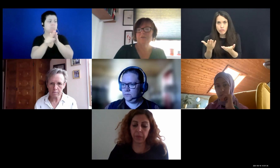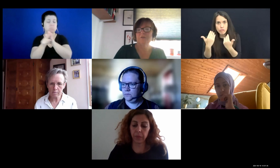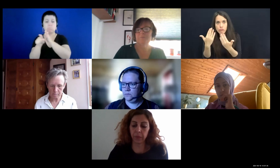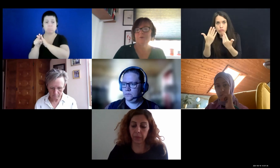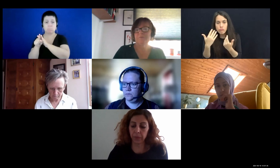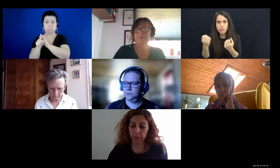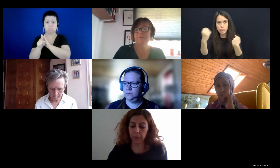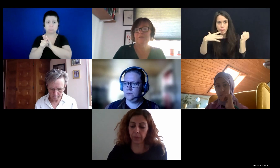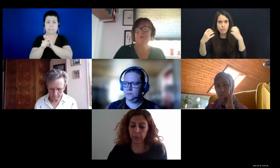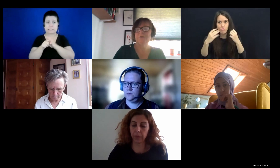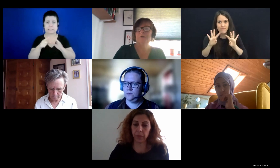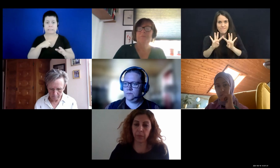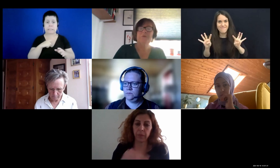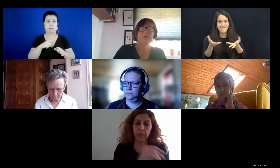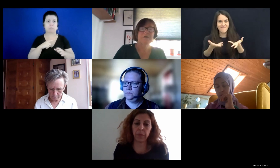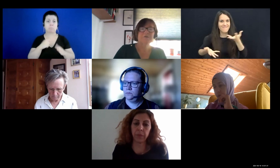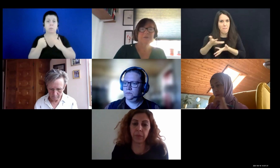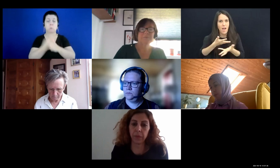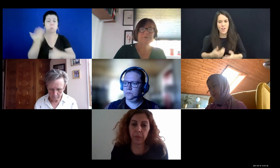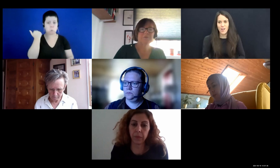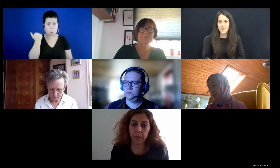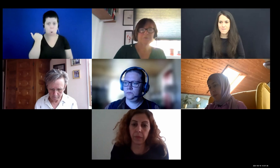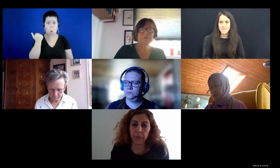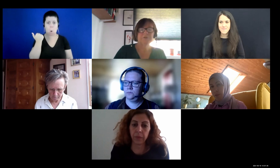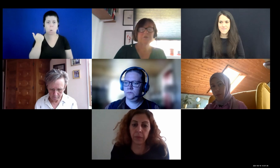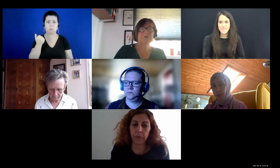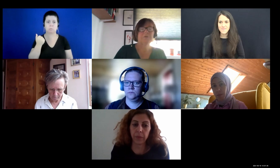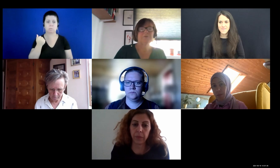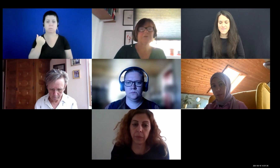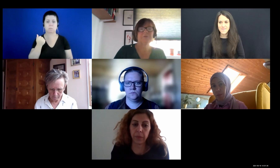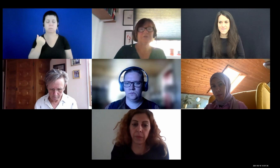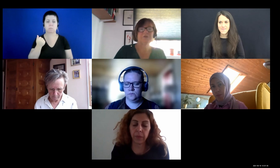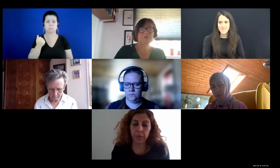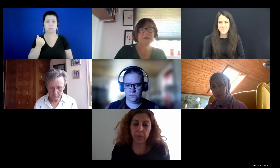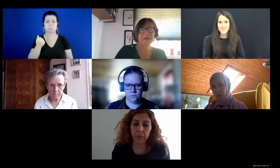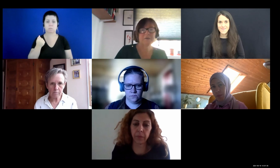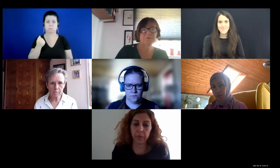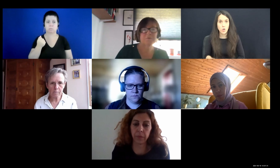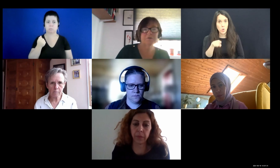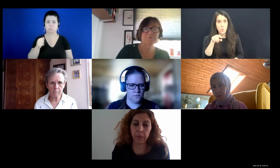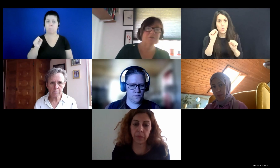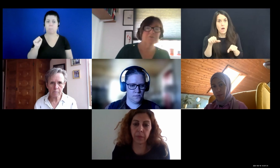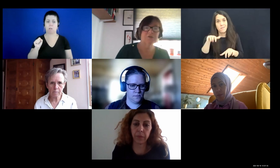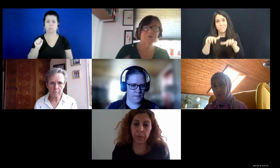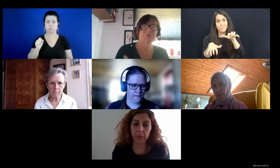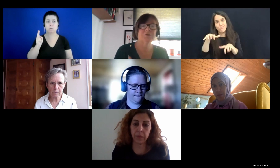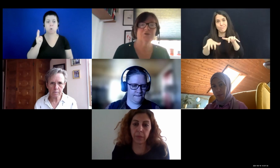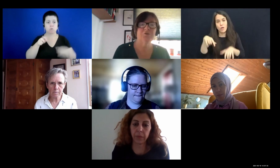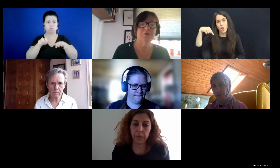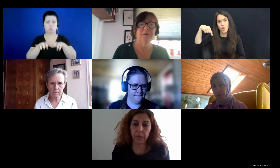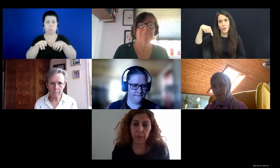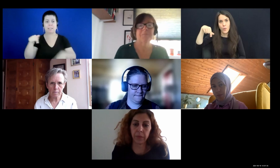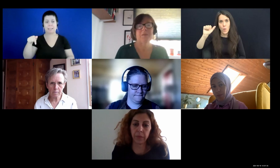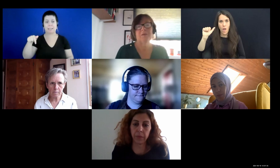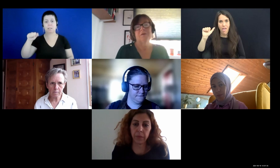perhaps answered in the previous session. Could I ask people though to put them into keep putting them into the Q&A? We don't just want